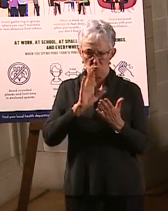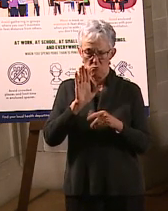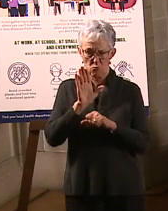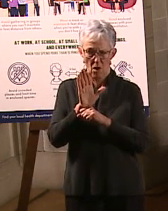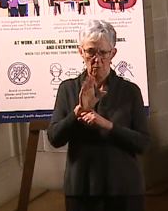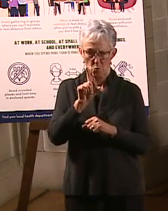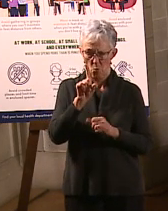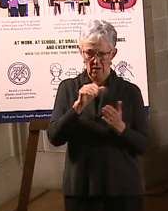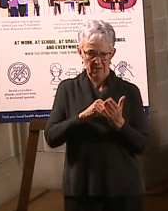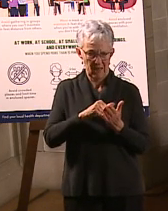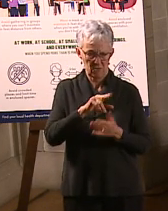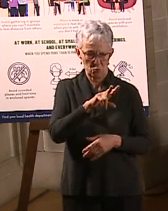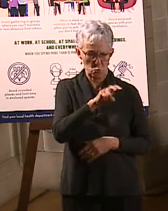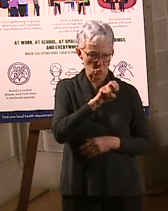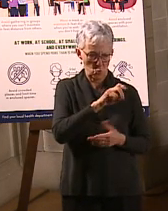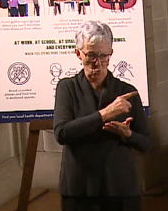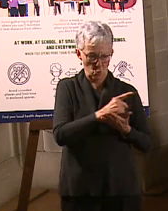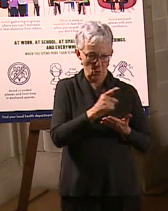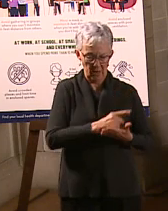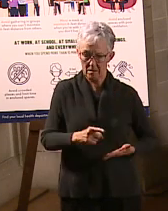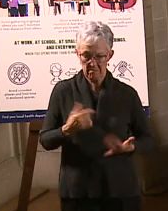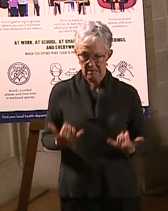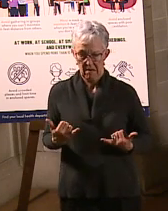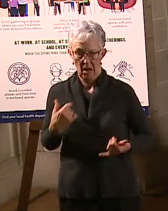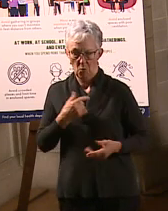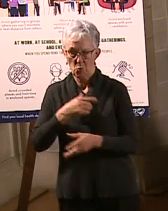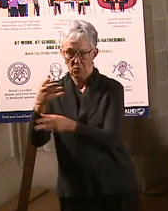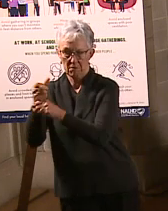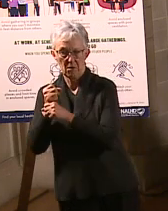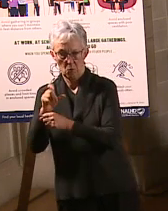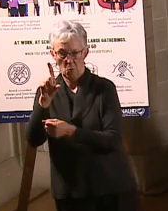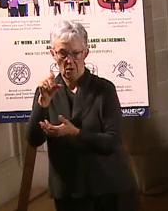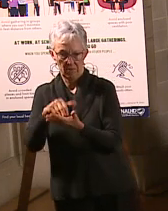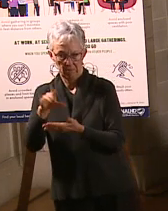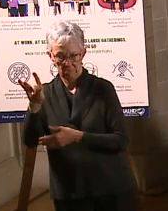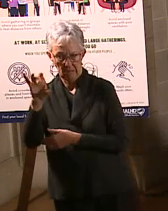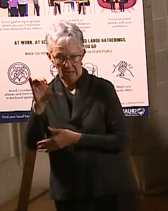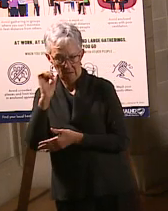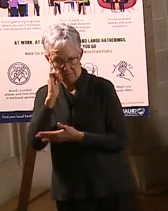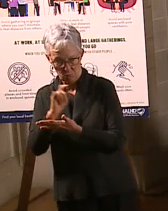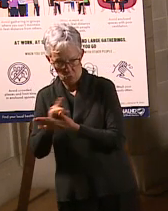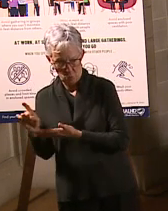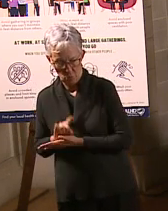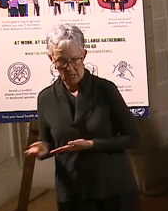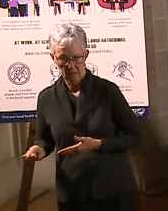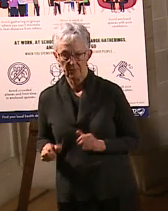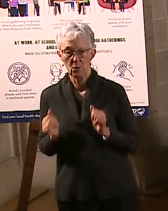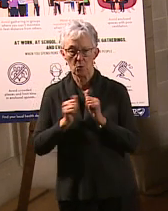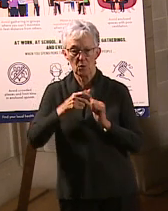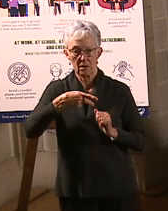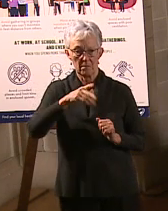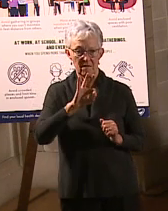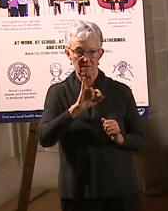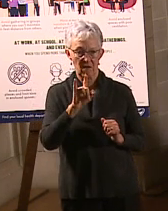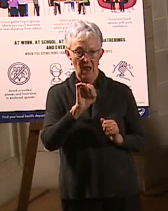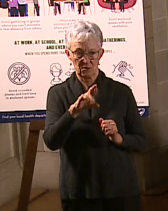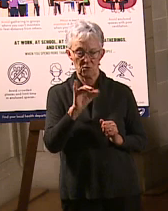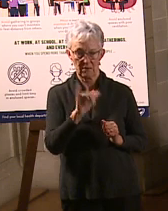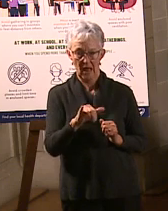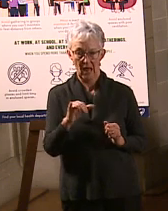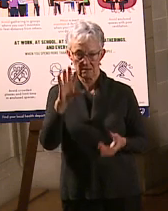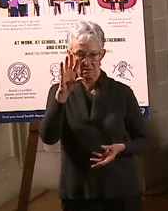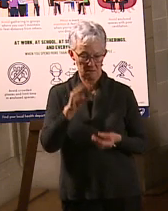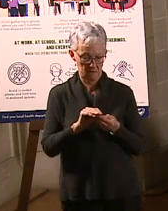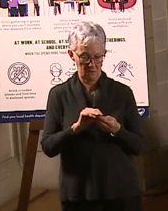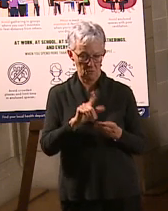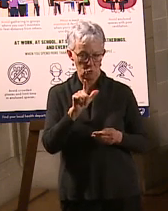about 11,800 doses per week. But still, in combination with the Pfizer, we're talking about 23,000 doses or